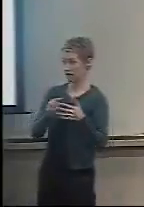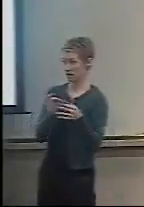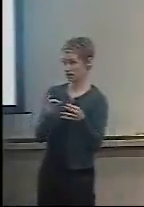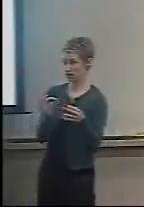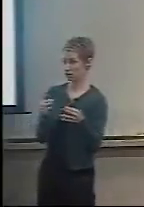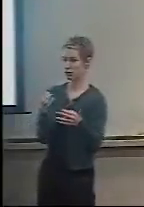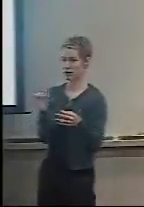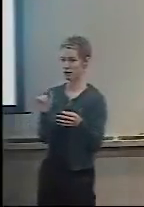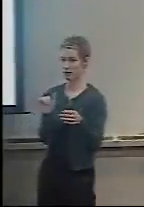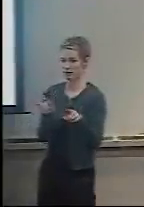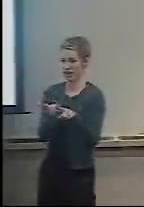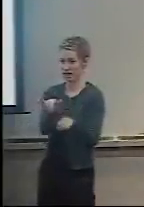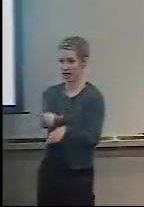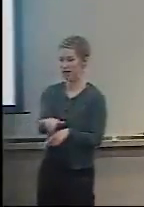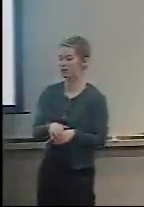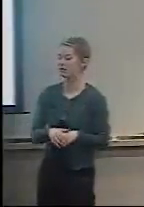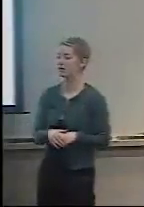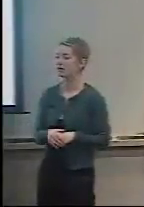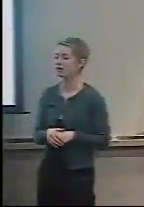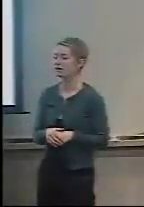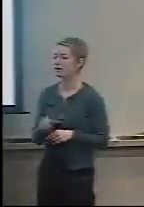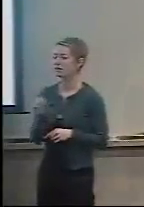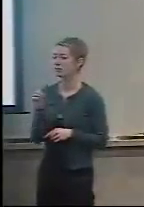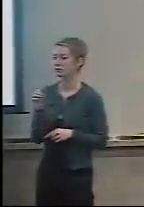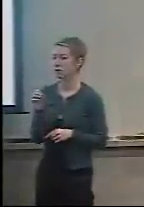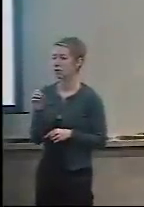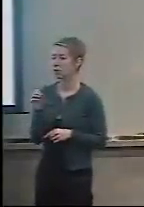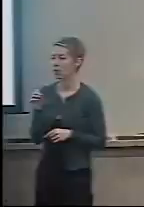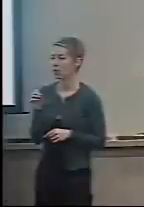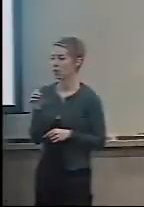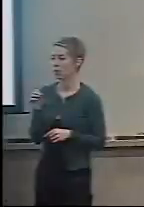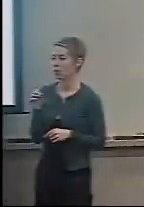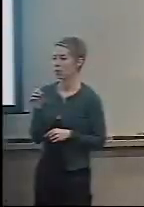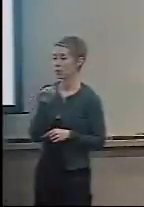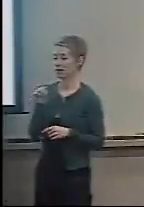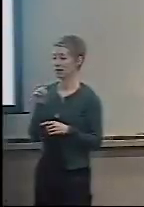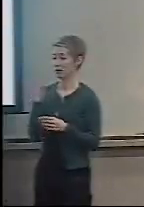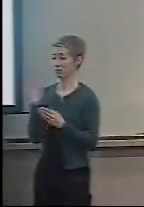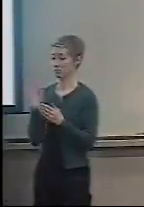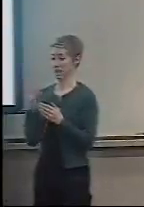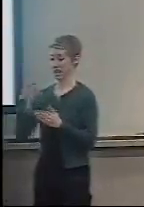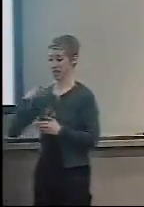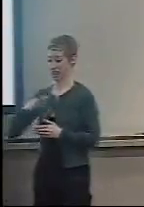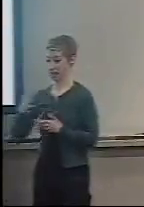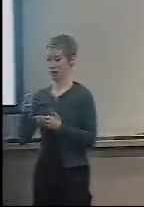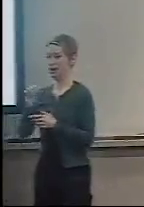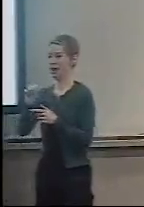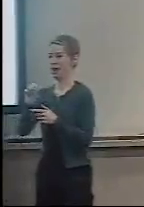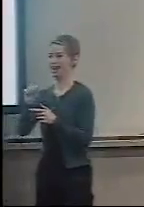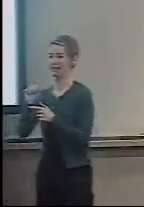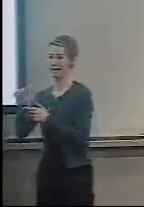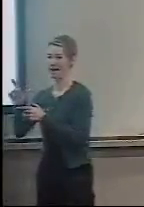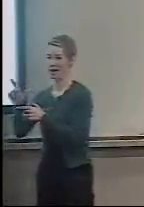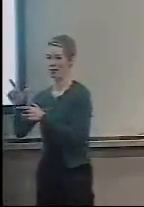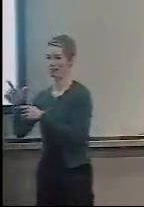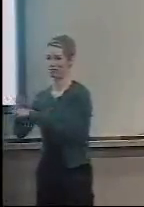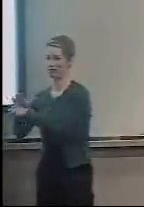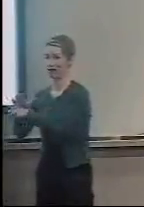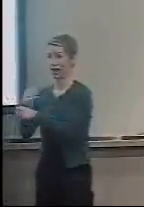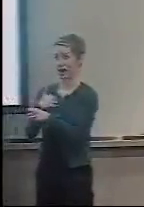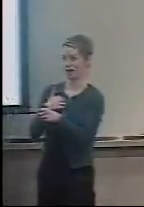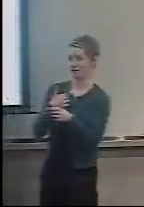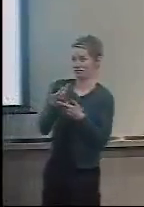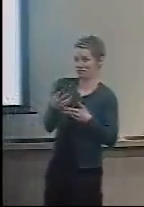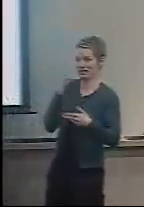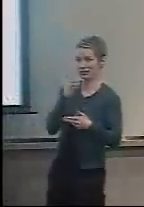something like that. So it's the big advantage is it's an ASL. And I've used it myself in talking to deaf